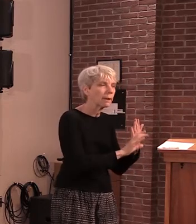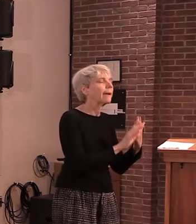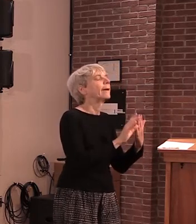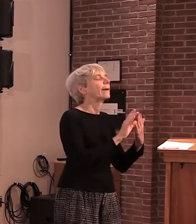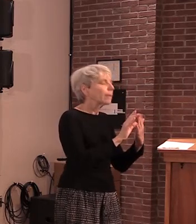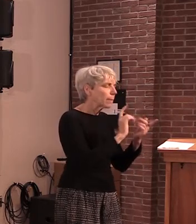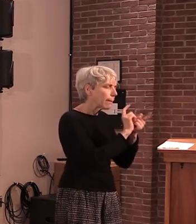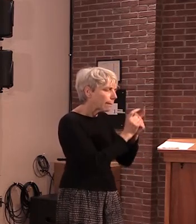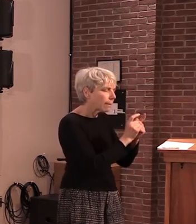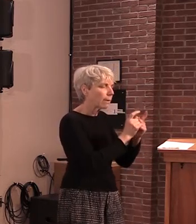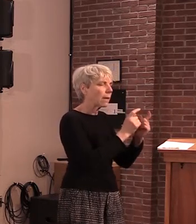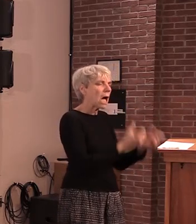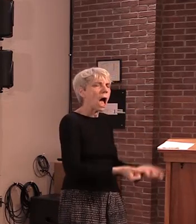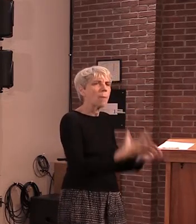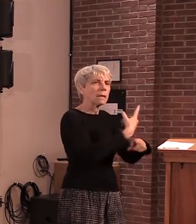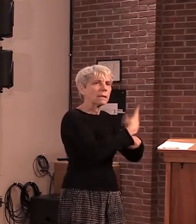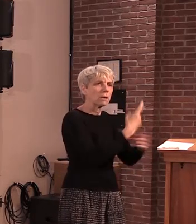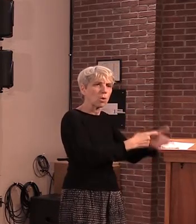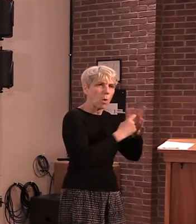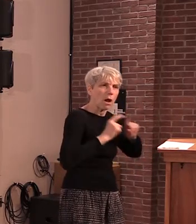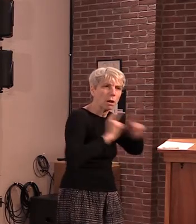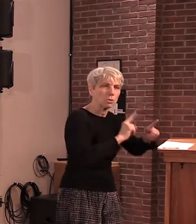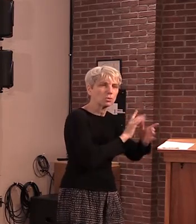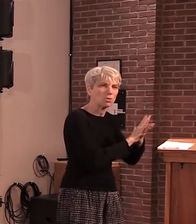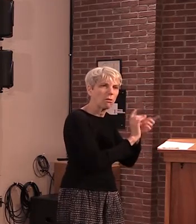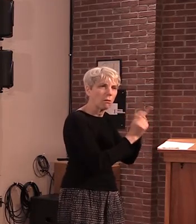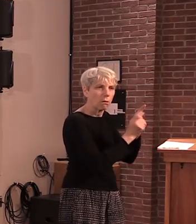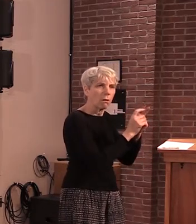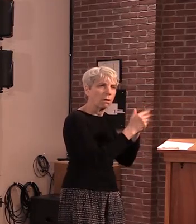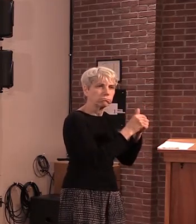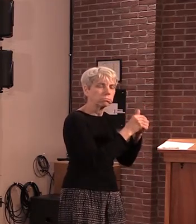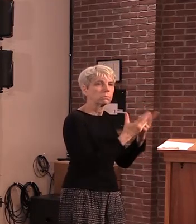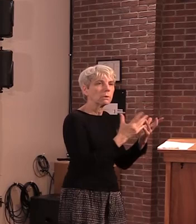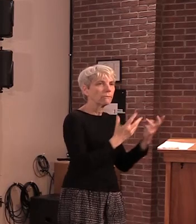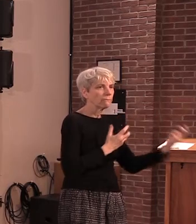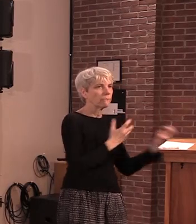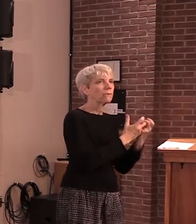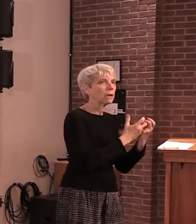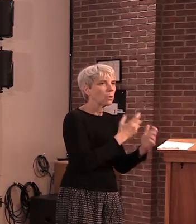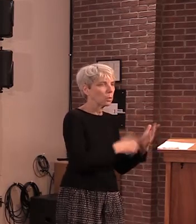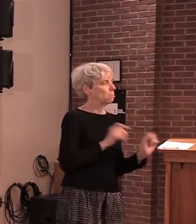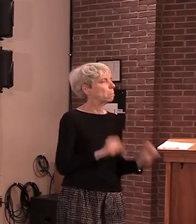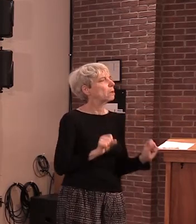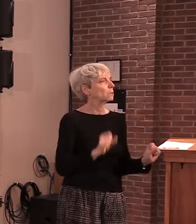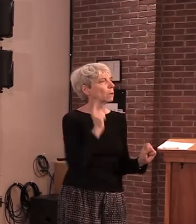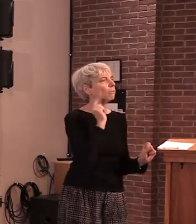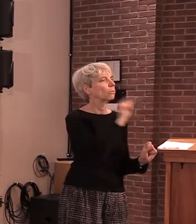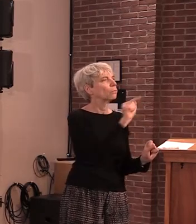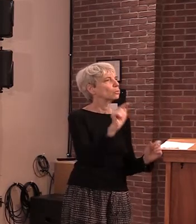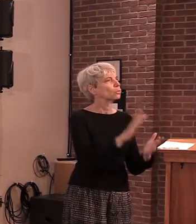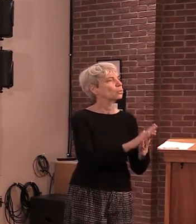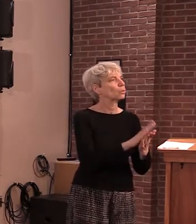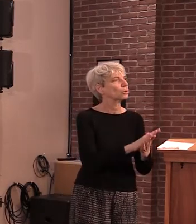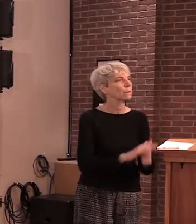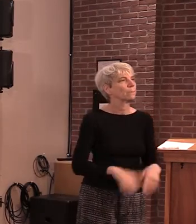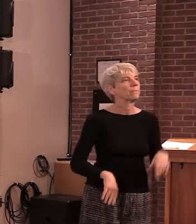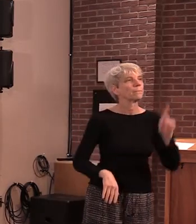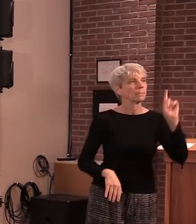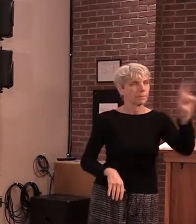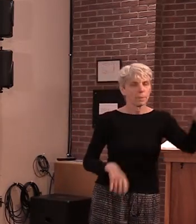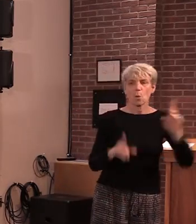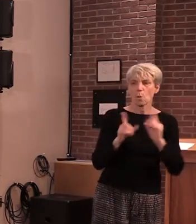trying to implement these very complex plans in this very dynamic context. And then, Governor, just one last question for